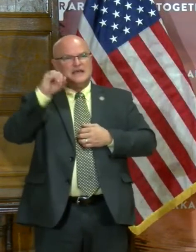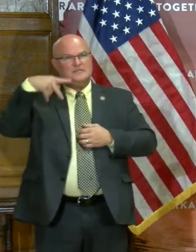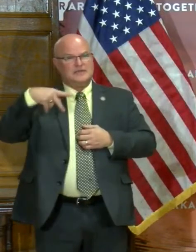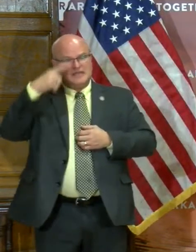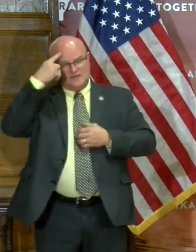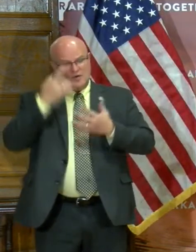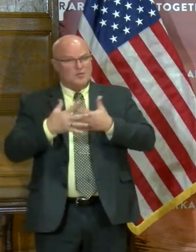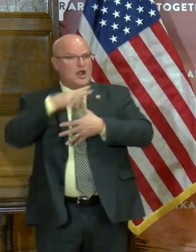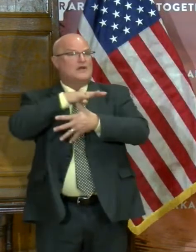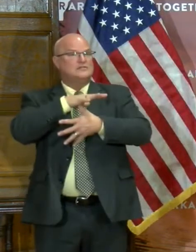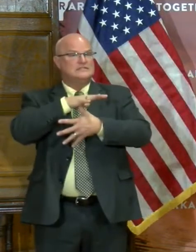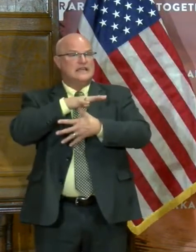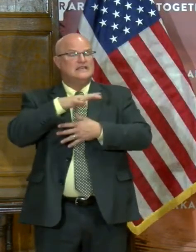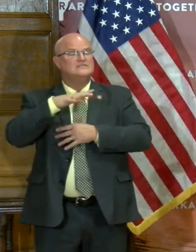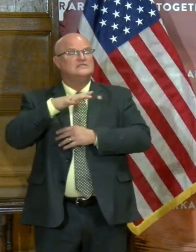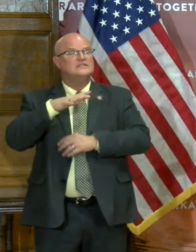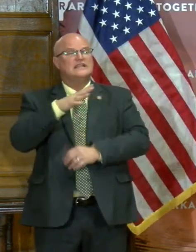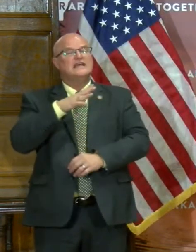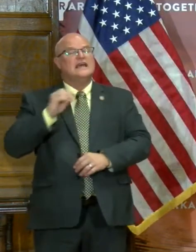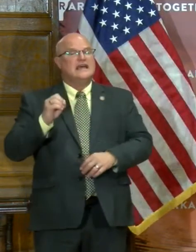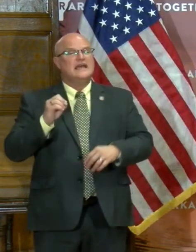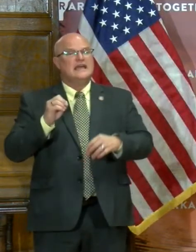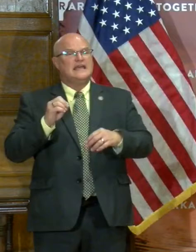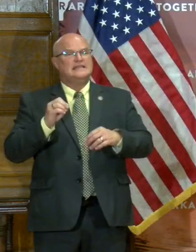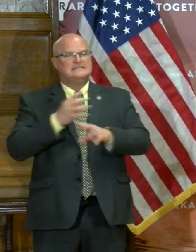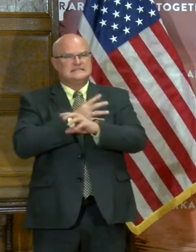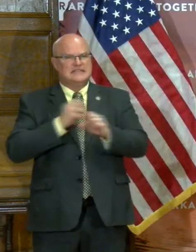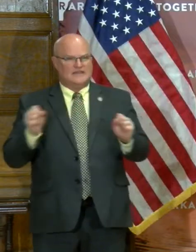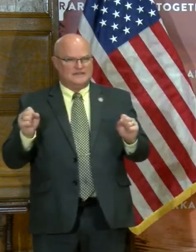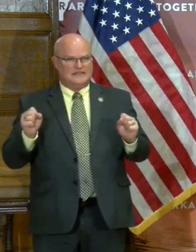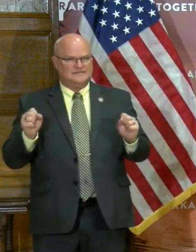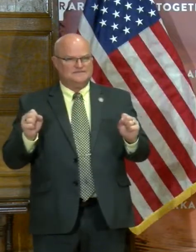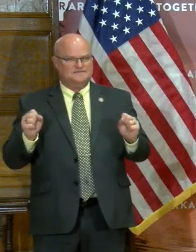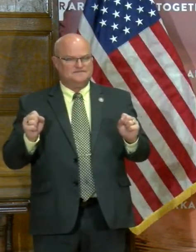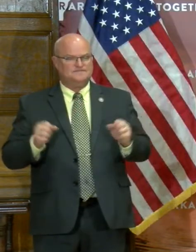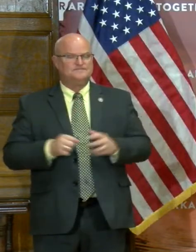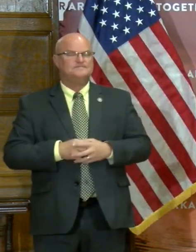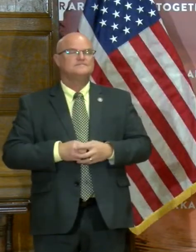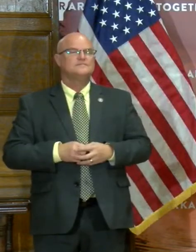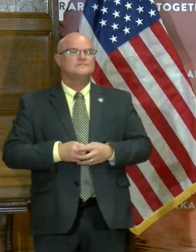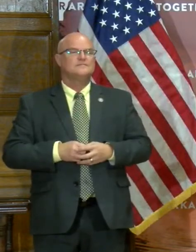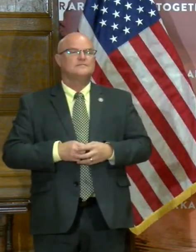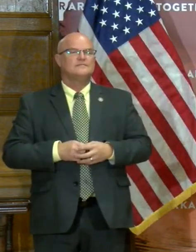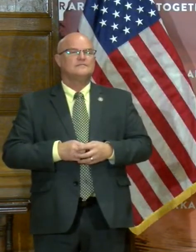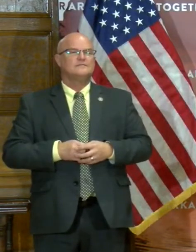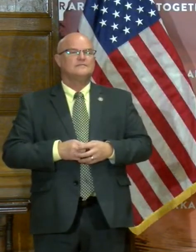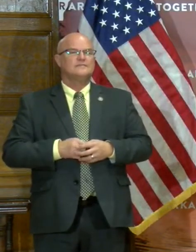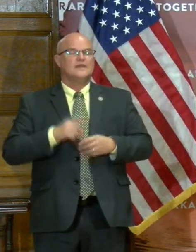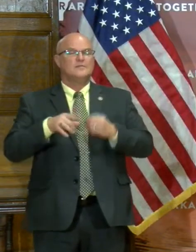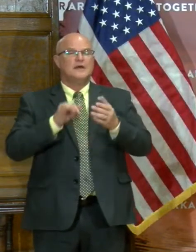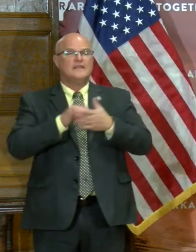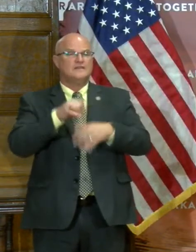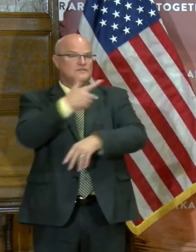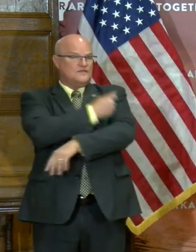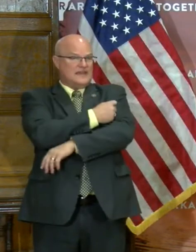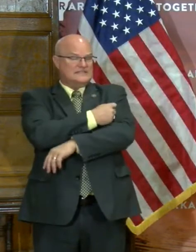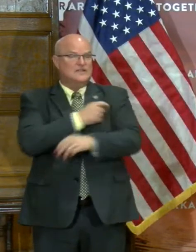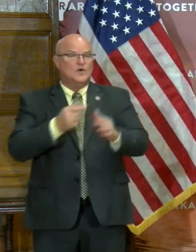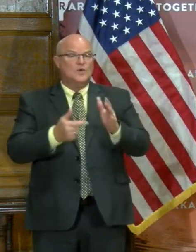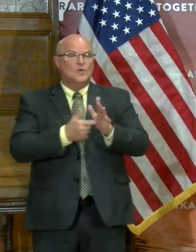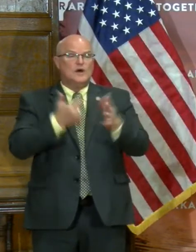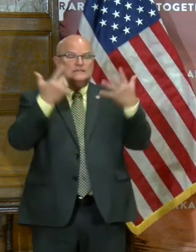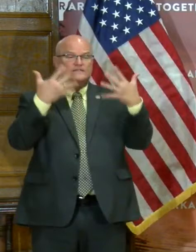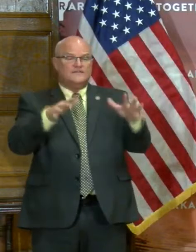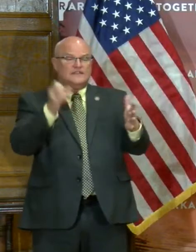prioritization and safety. With regard to those vaccines, once they have